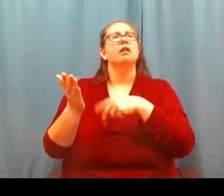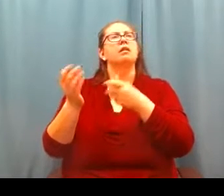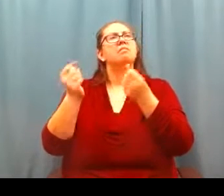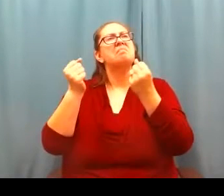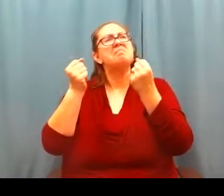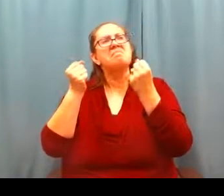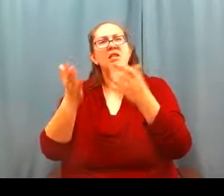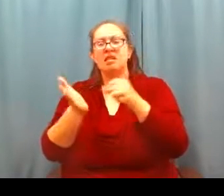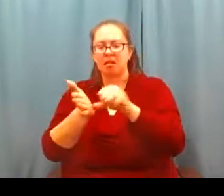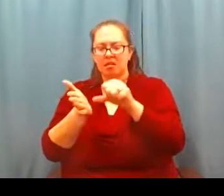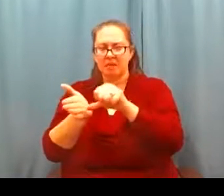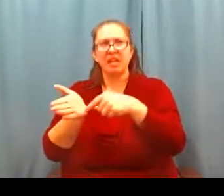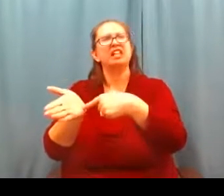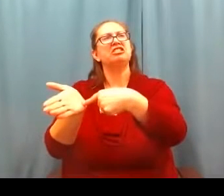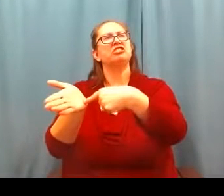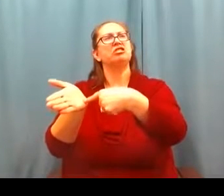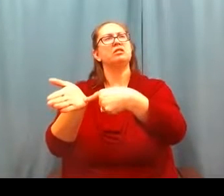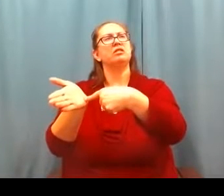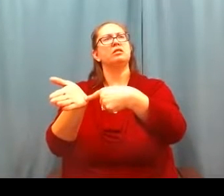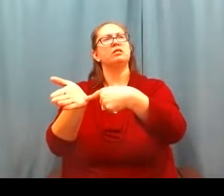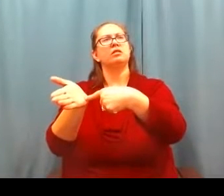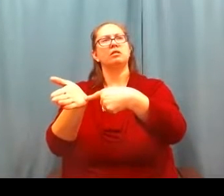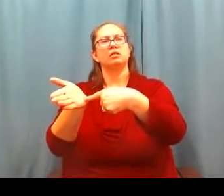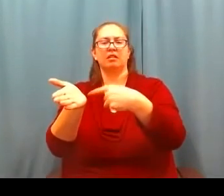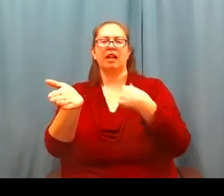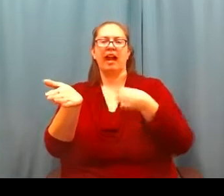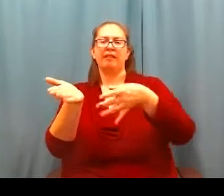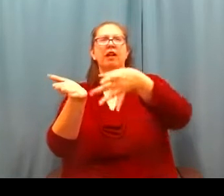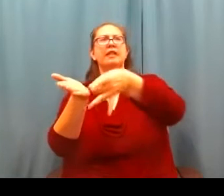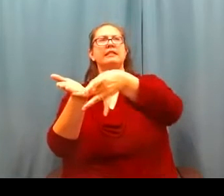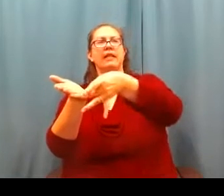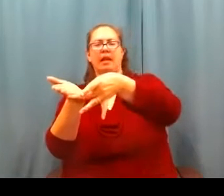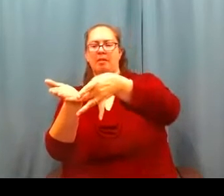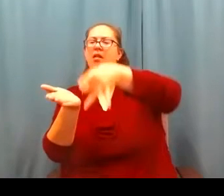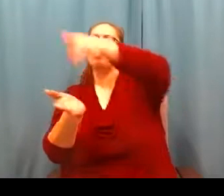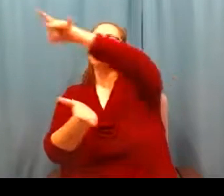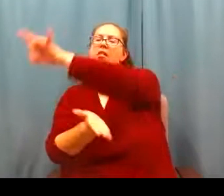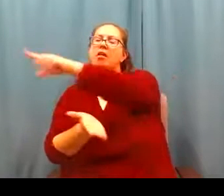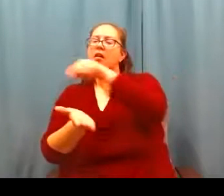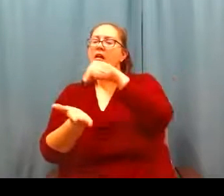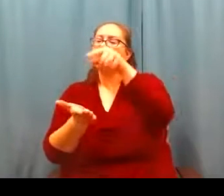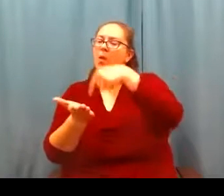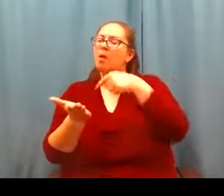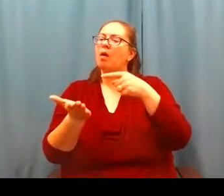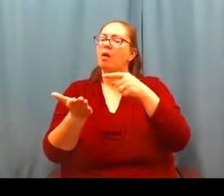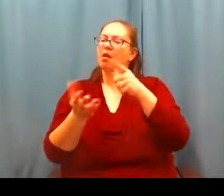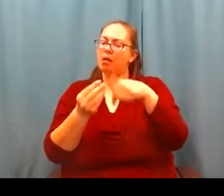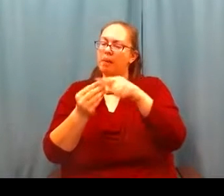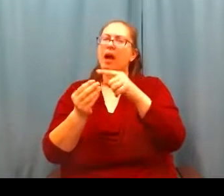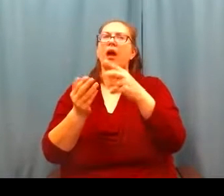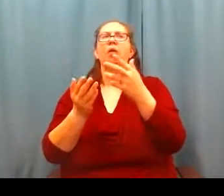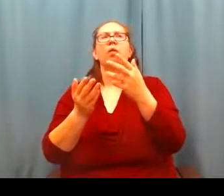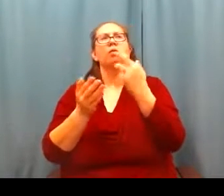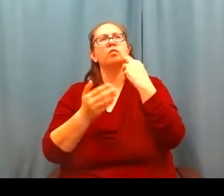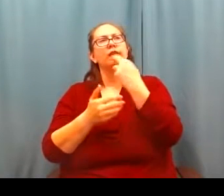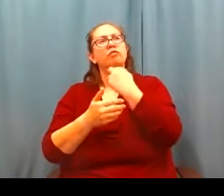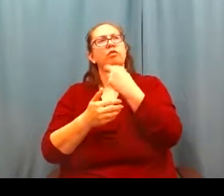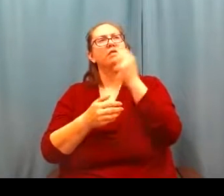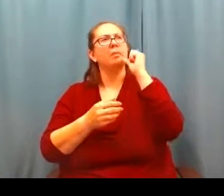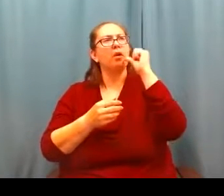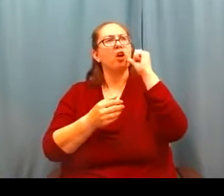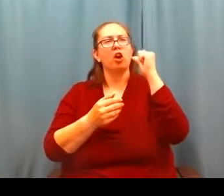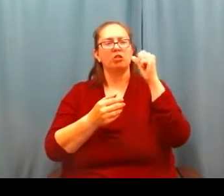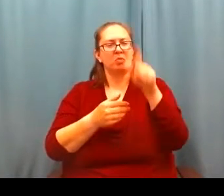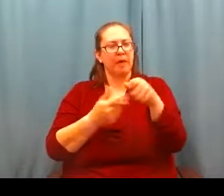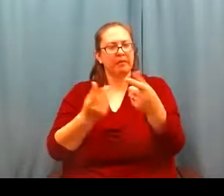in here, a whole tab on bars and restaurants and what they have to do. And fundamentally,